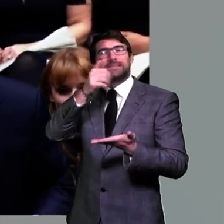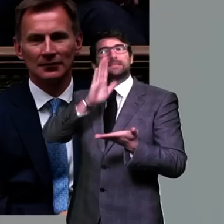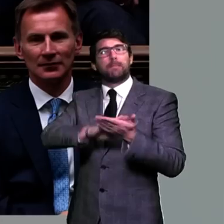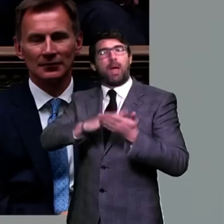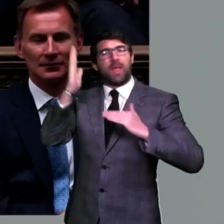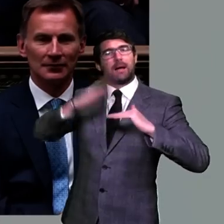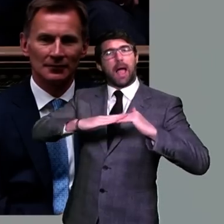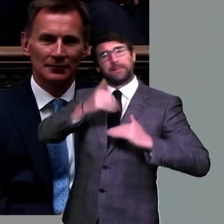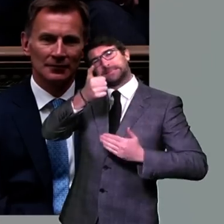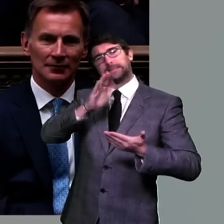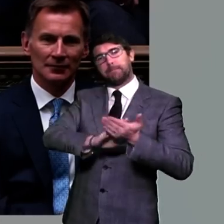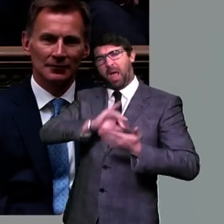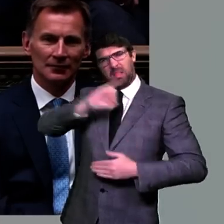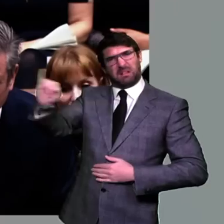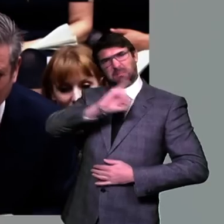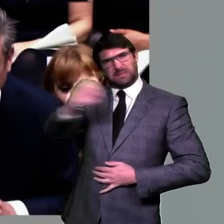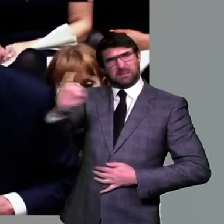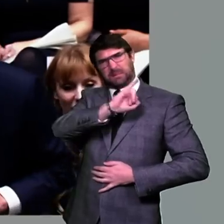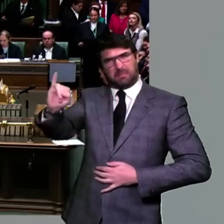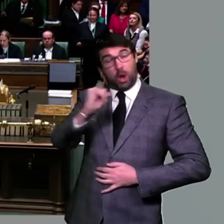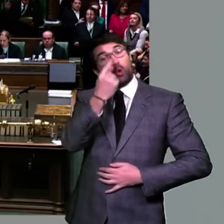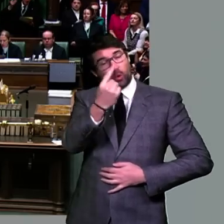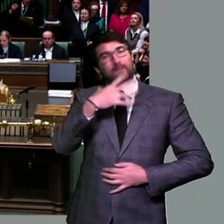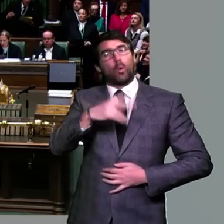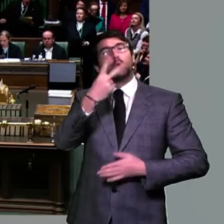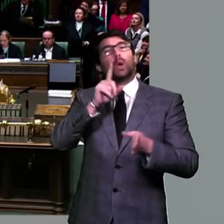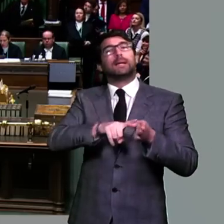can she be held to account when she's not in charge?